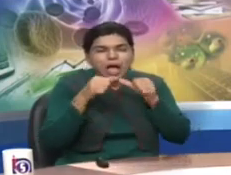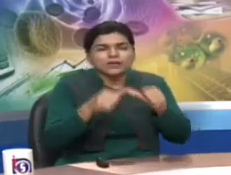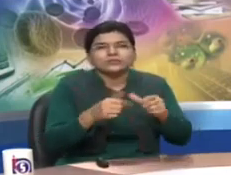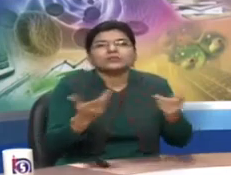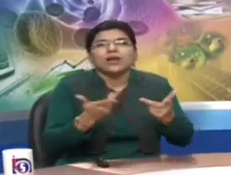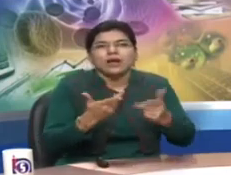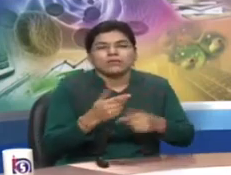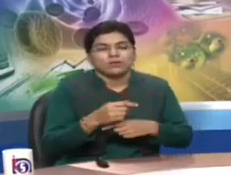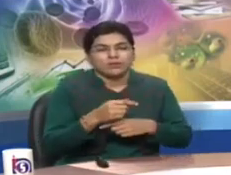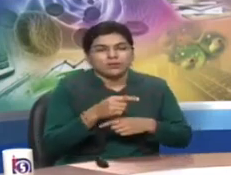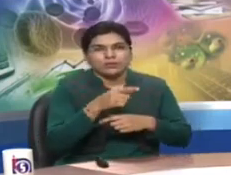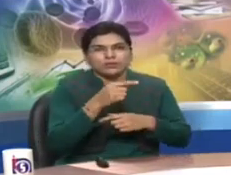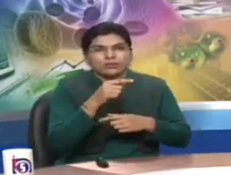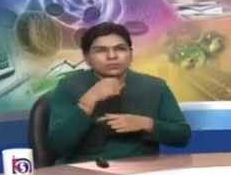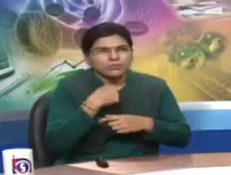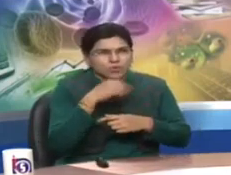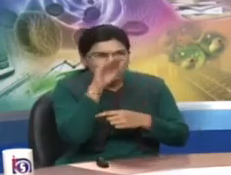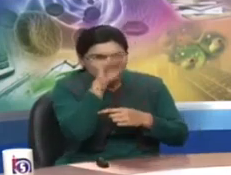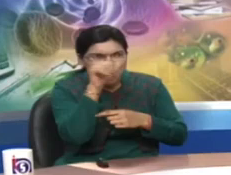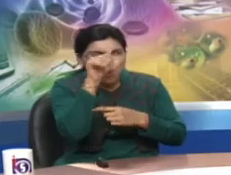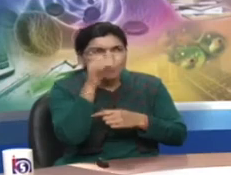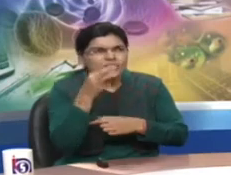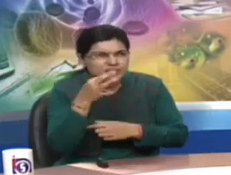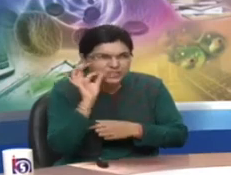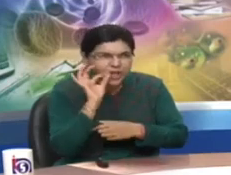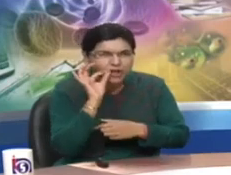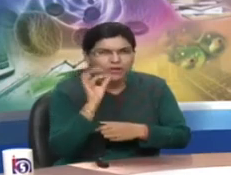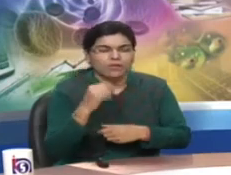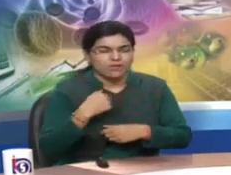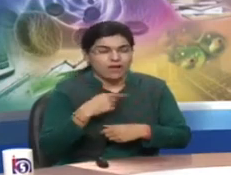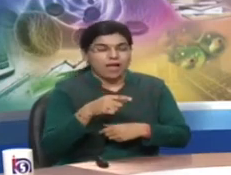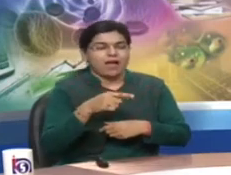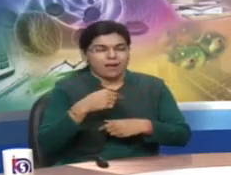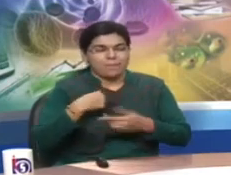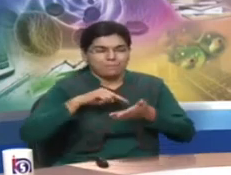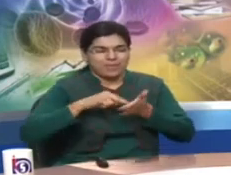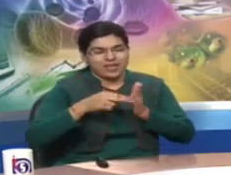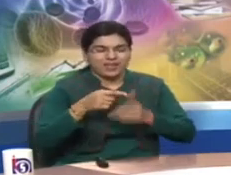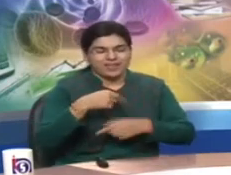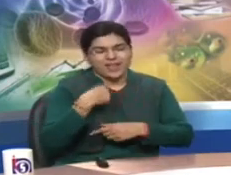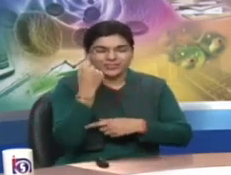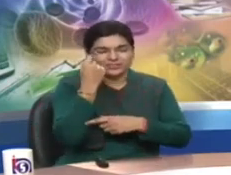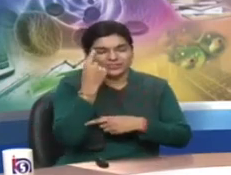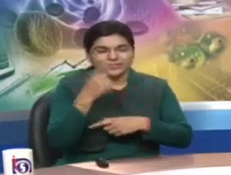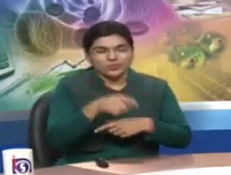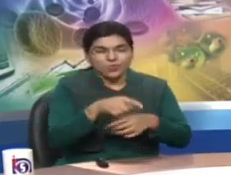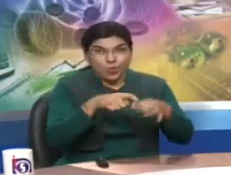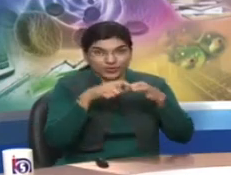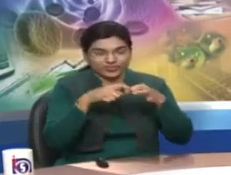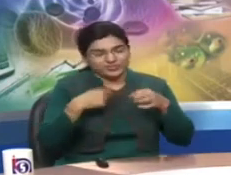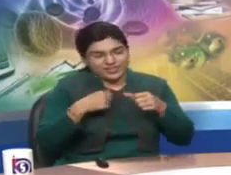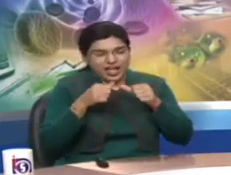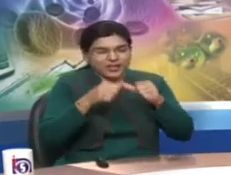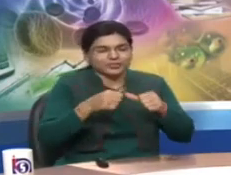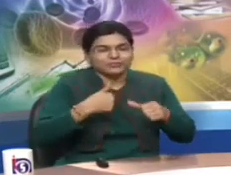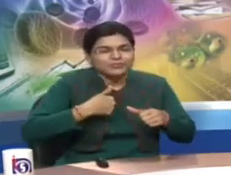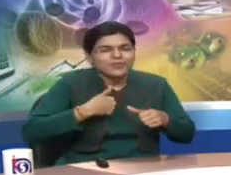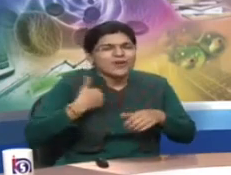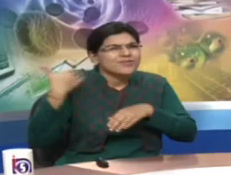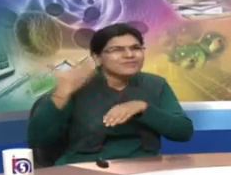it means it's a question where one word is missing. So the sentence was, I was invited to the tea and my